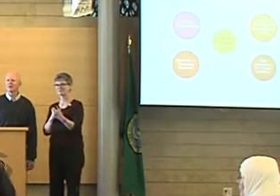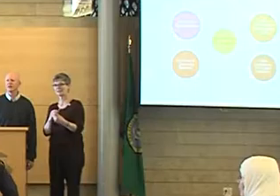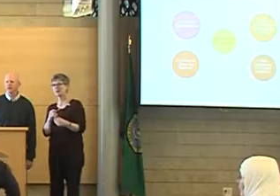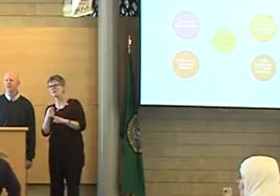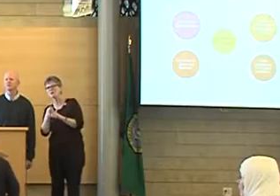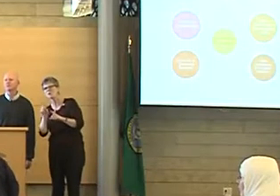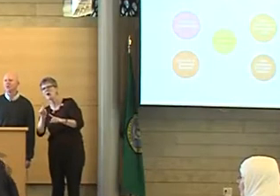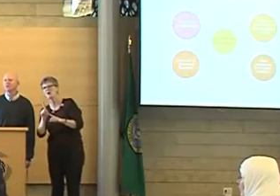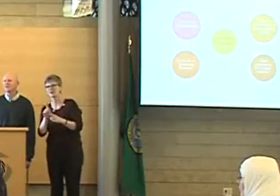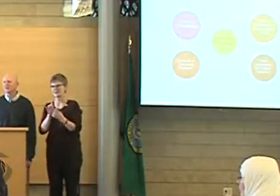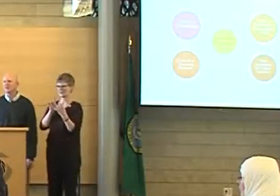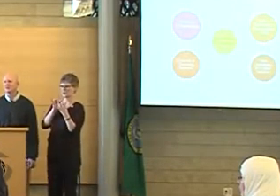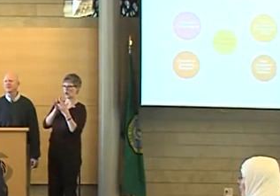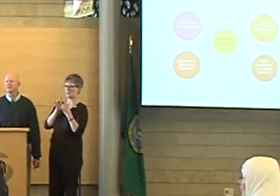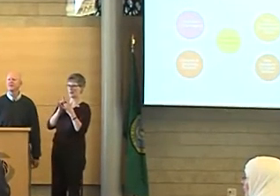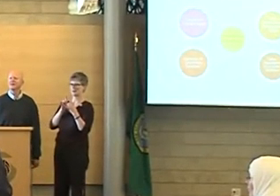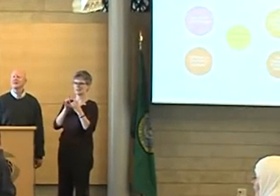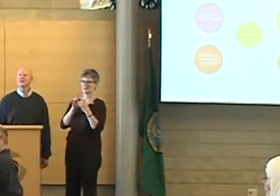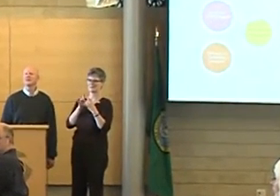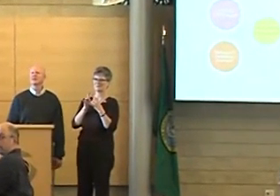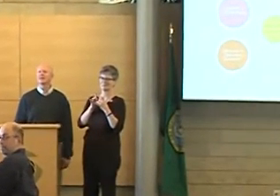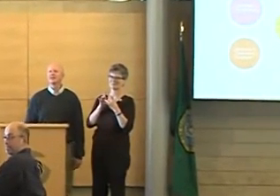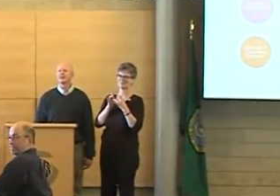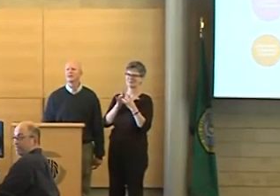Okay, one hand goes up.